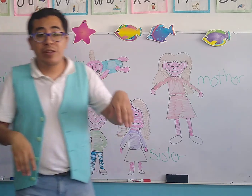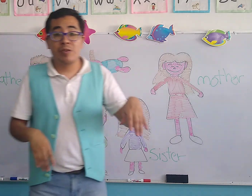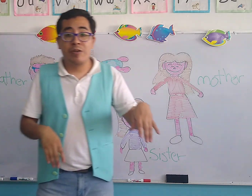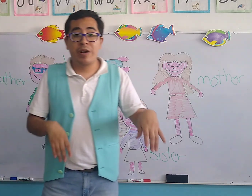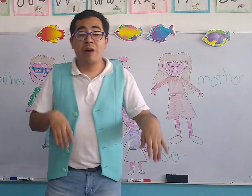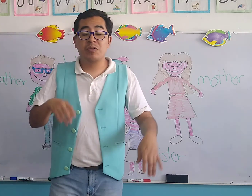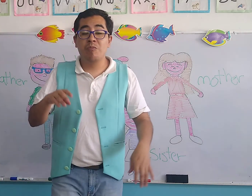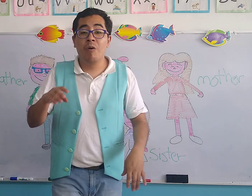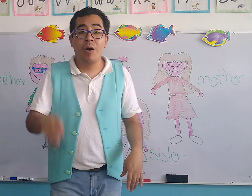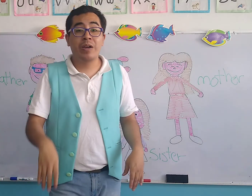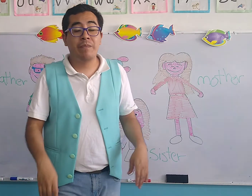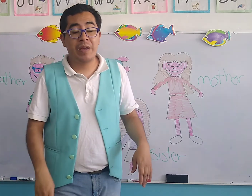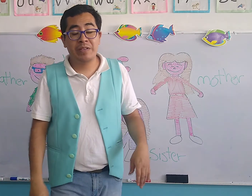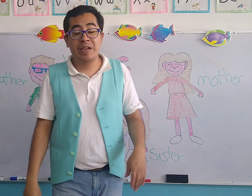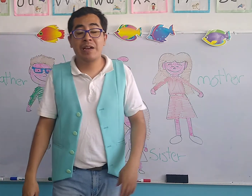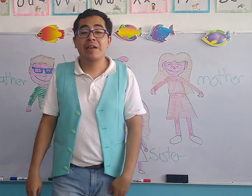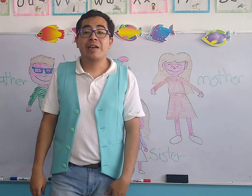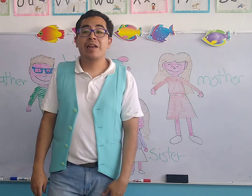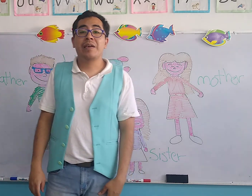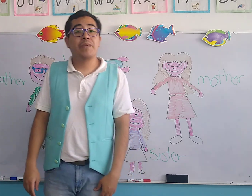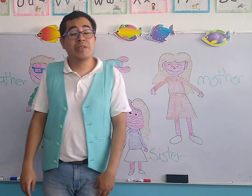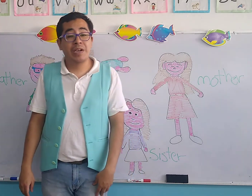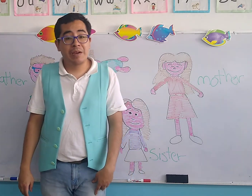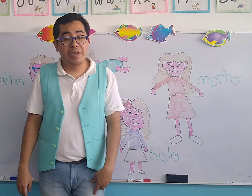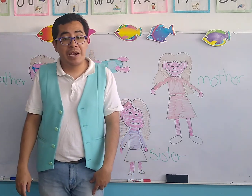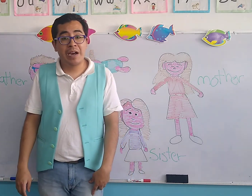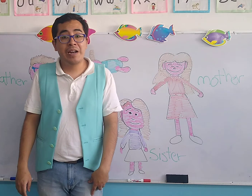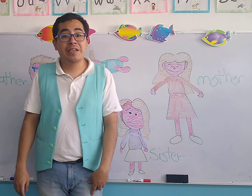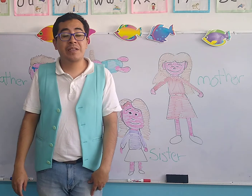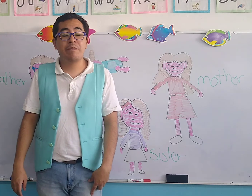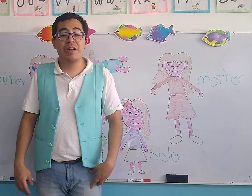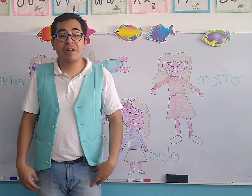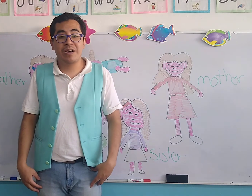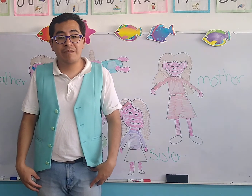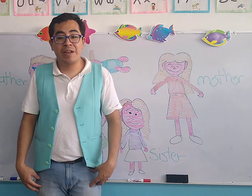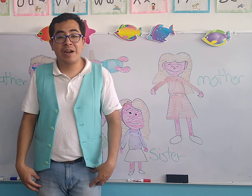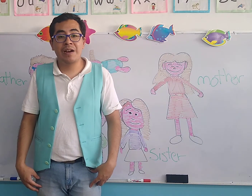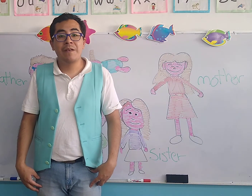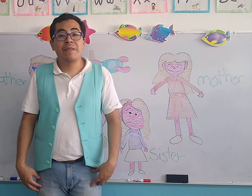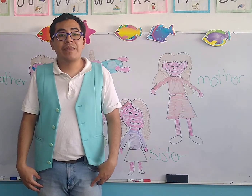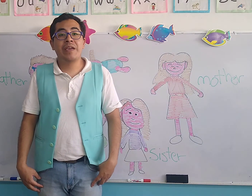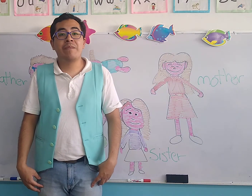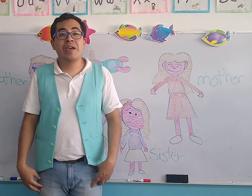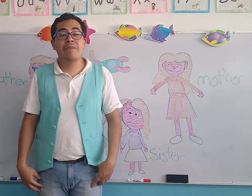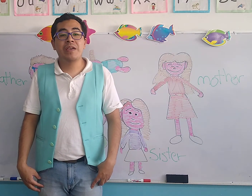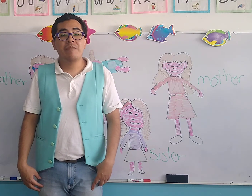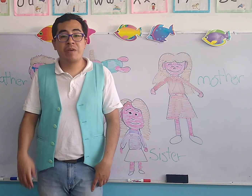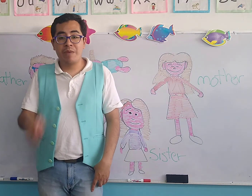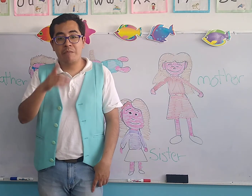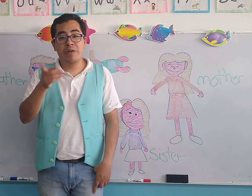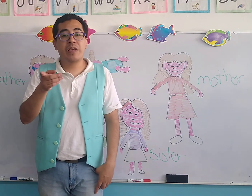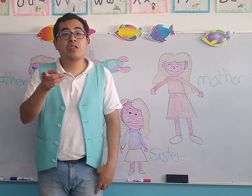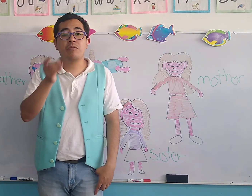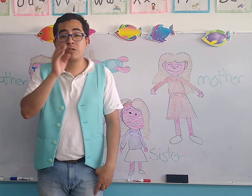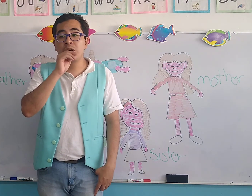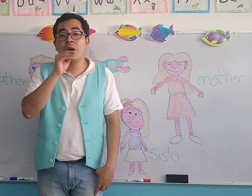to learn how to walk and está el que empieza a caminar, el que está aprendiendo a caminar. The baby, remember, they don't